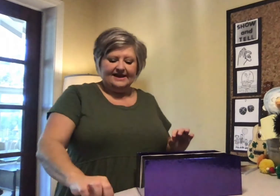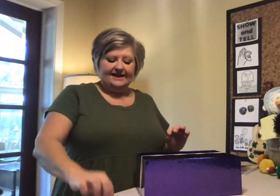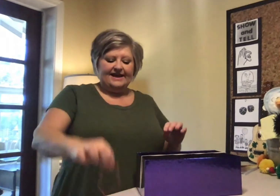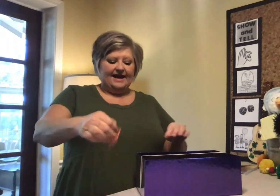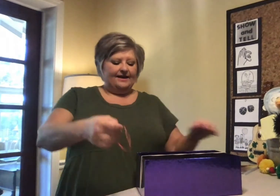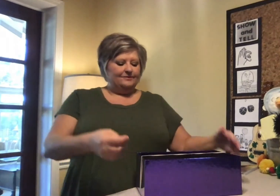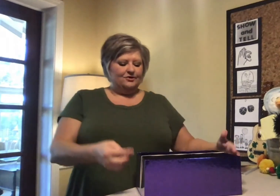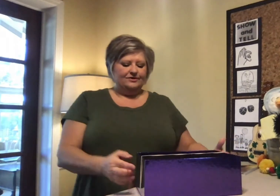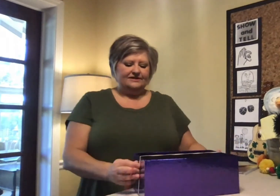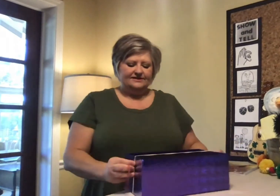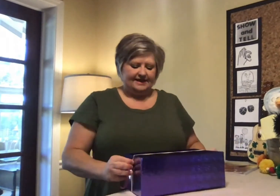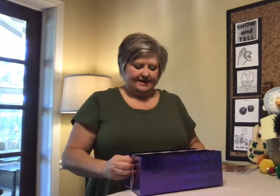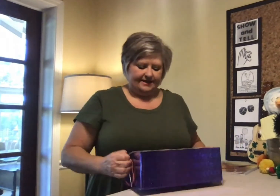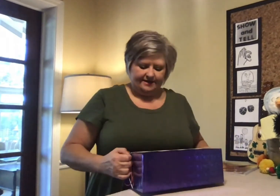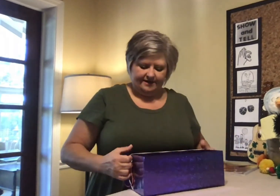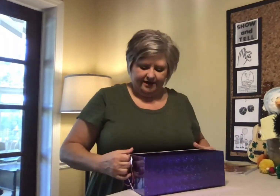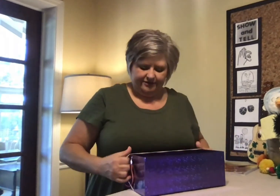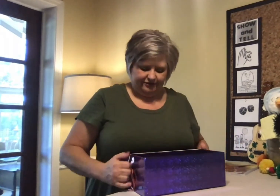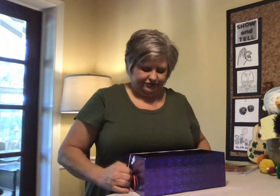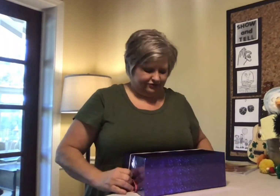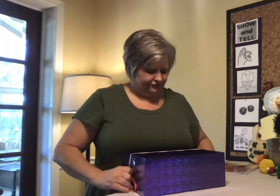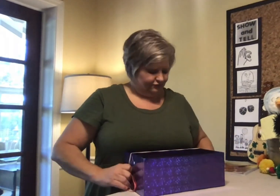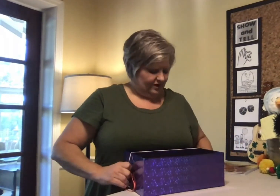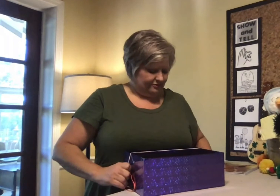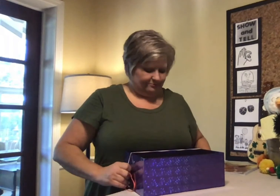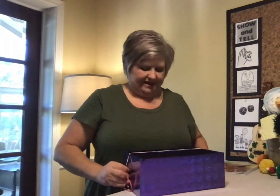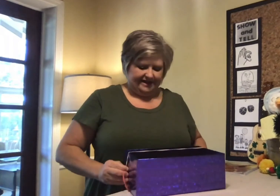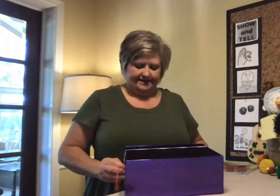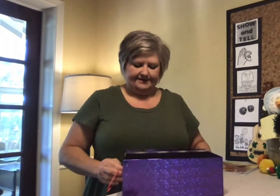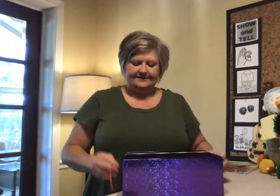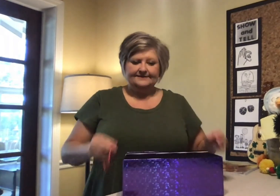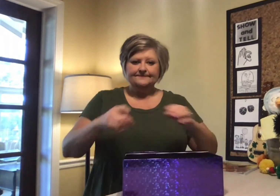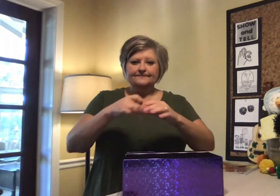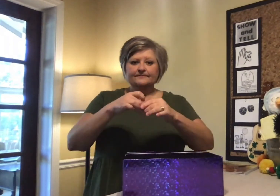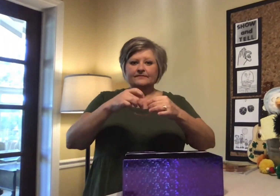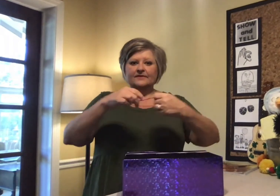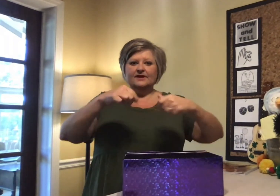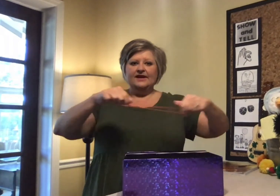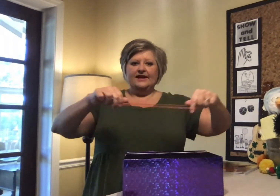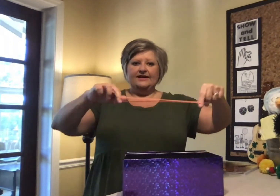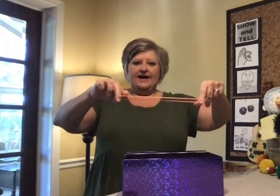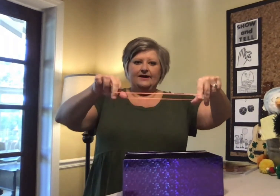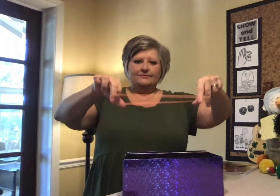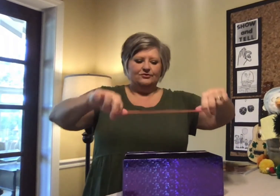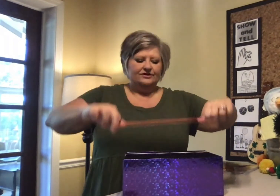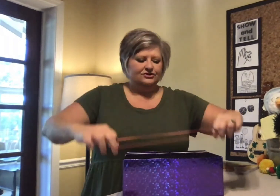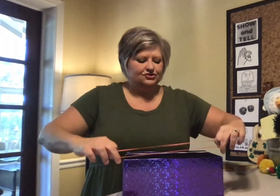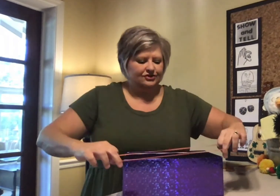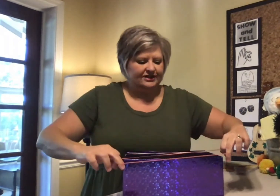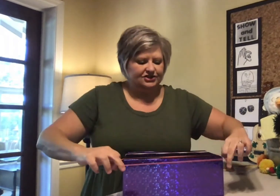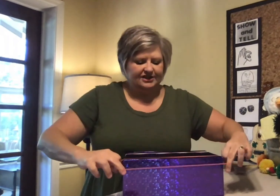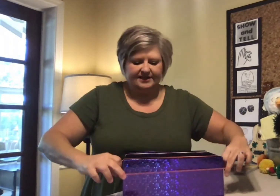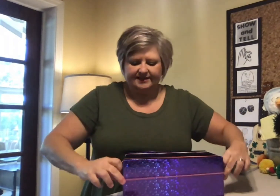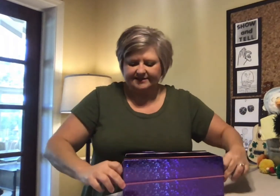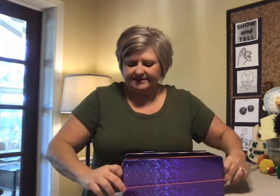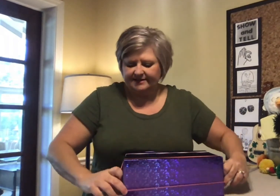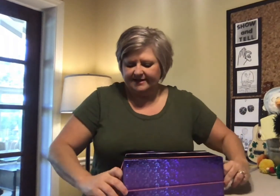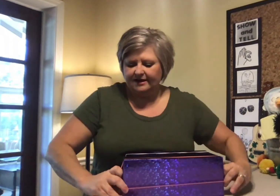And I'm going to take another rubber band and I'm going to stretch it